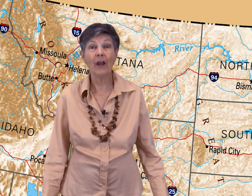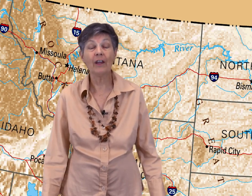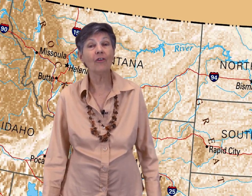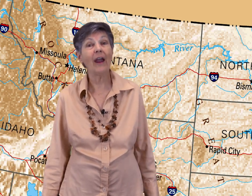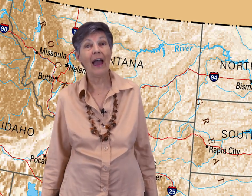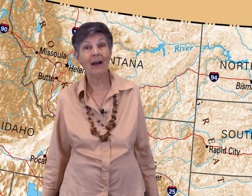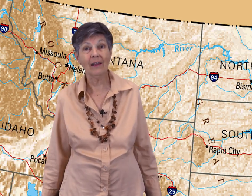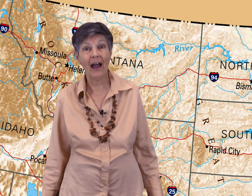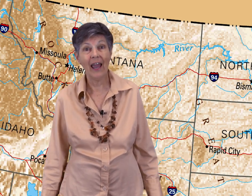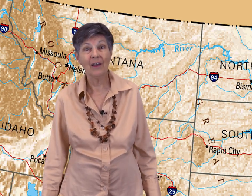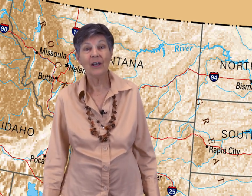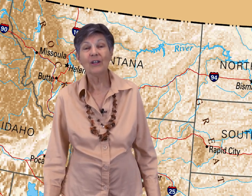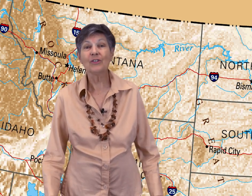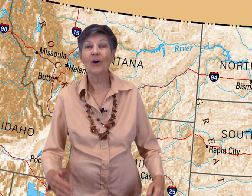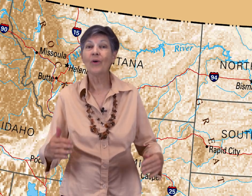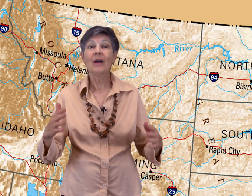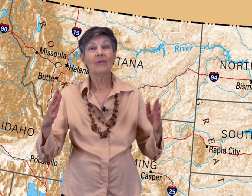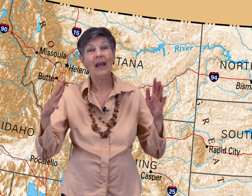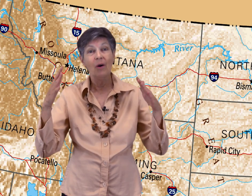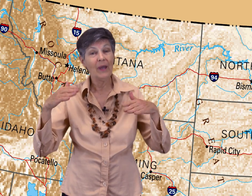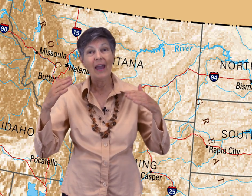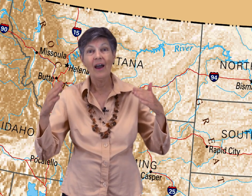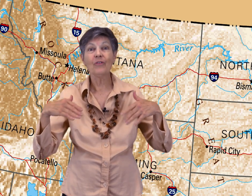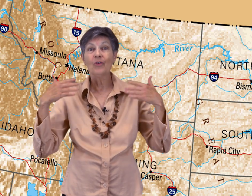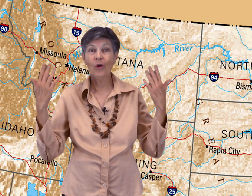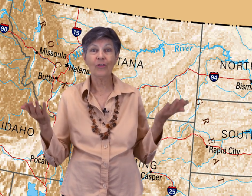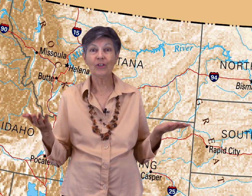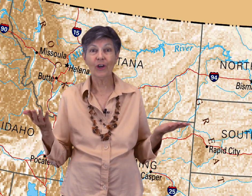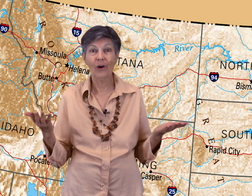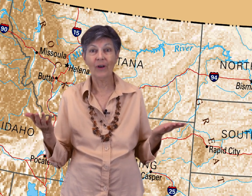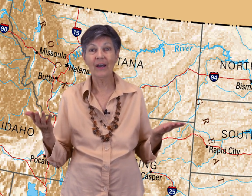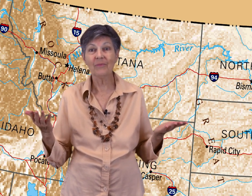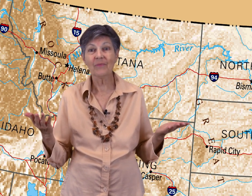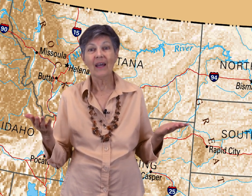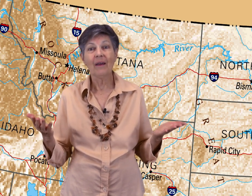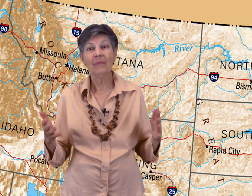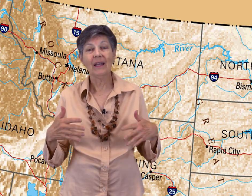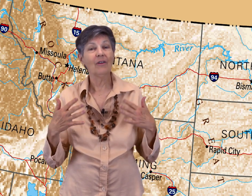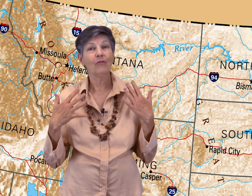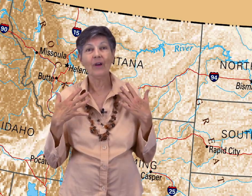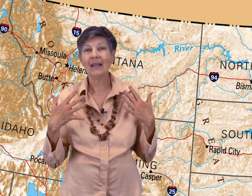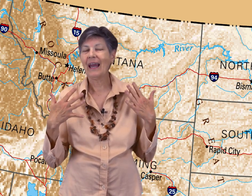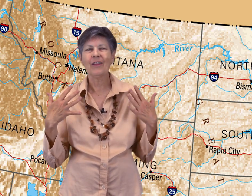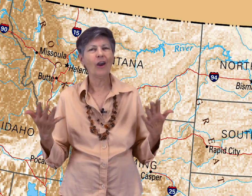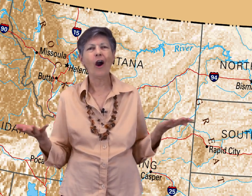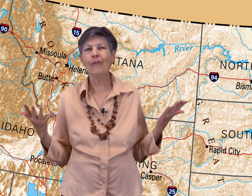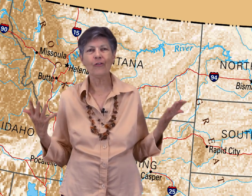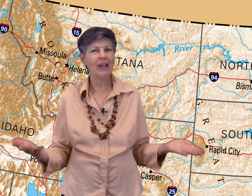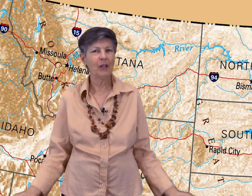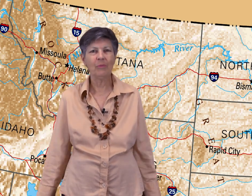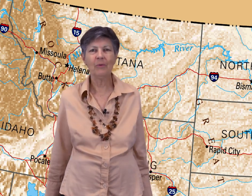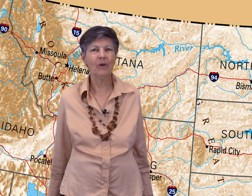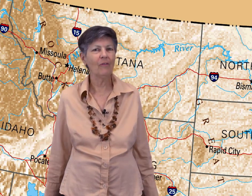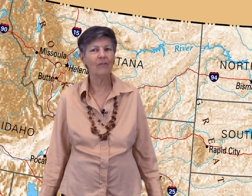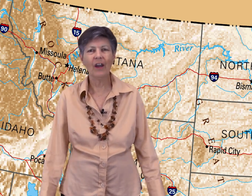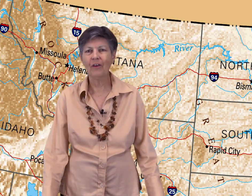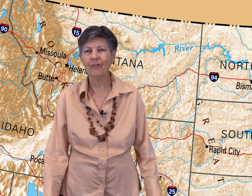friend or ally. So now we have North Dakota, meaning friendly, and they are friendly people, very